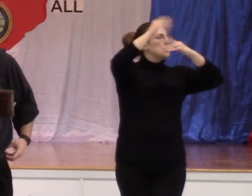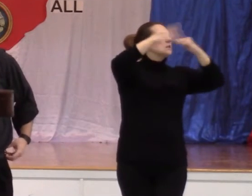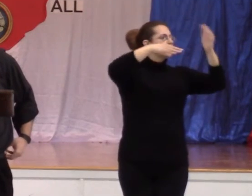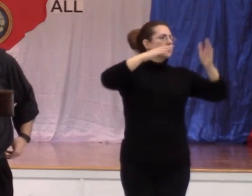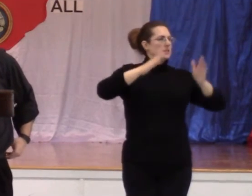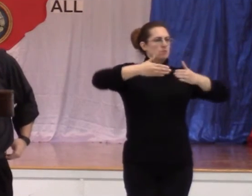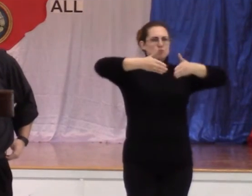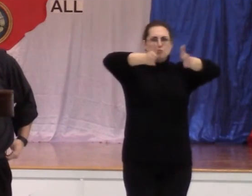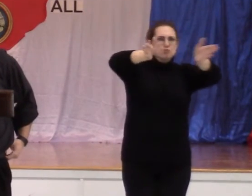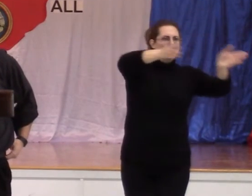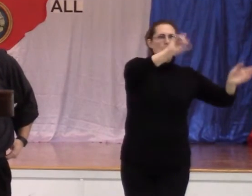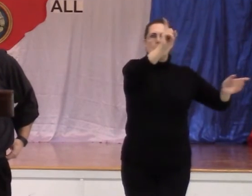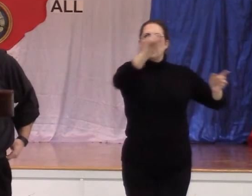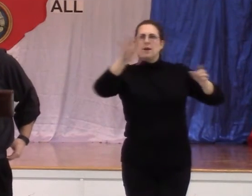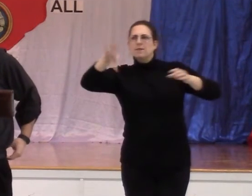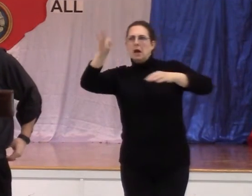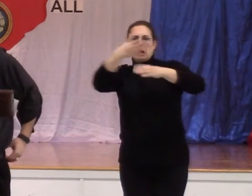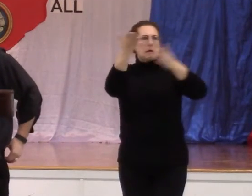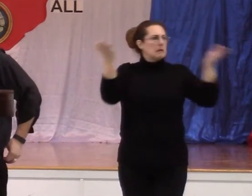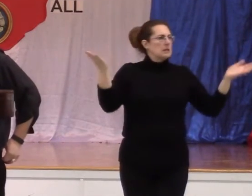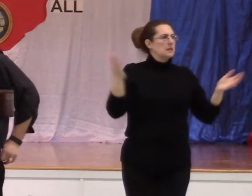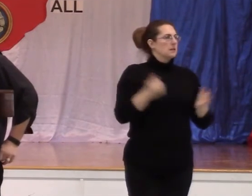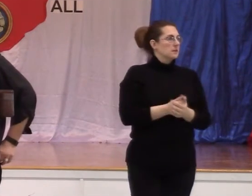you're confused about?